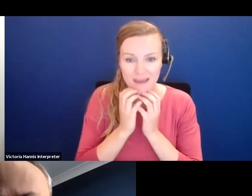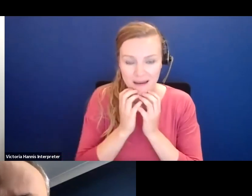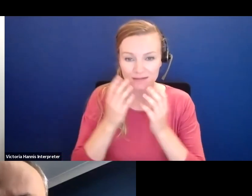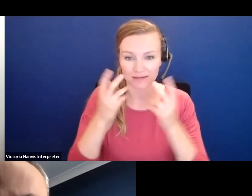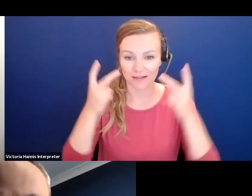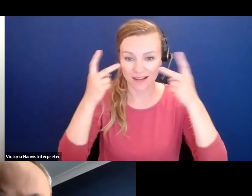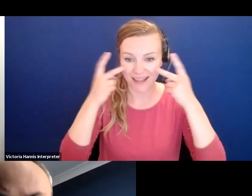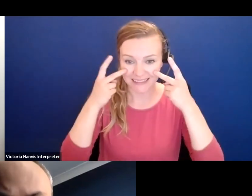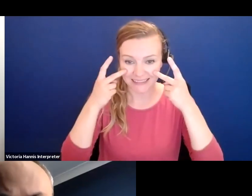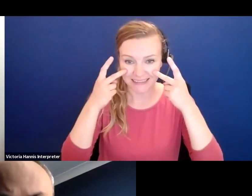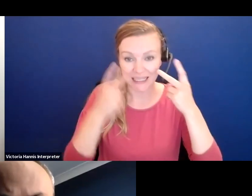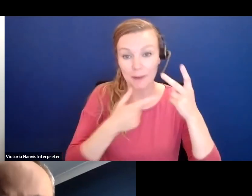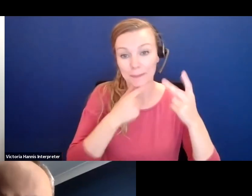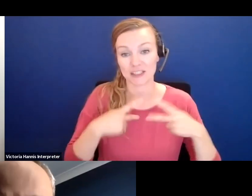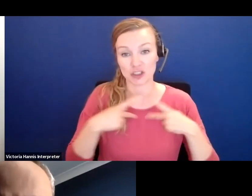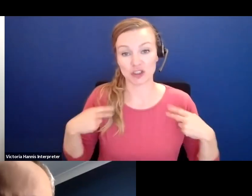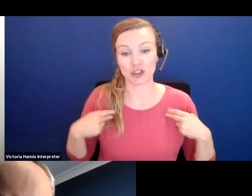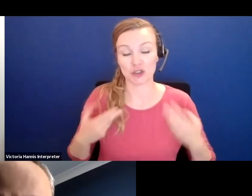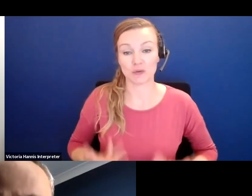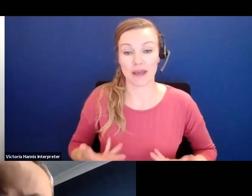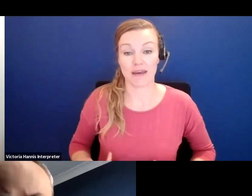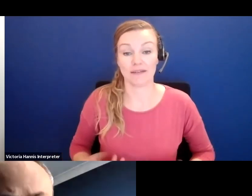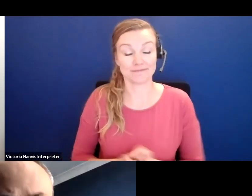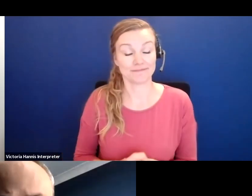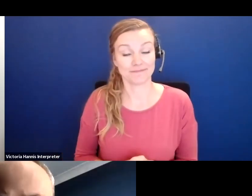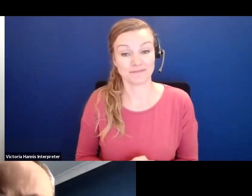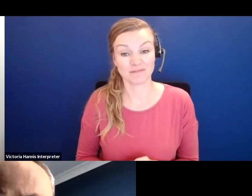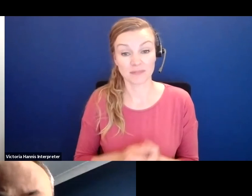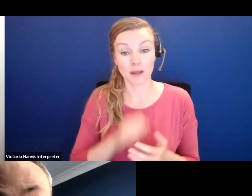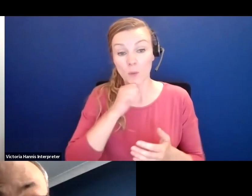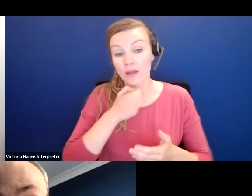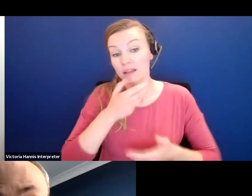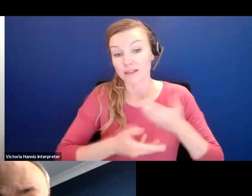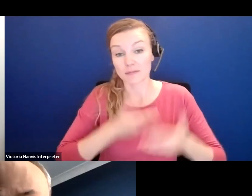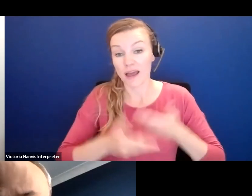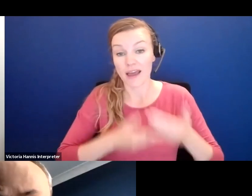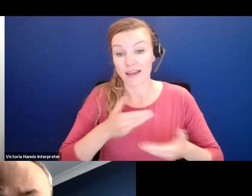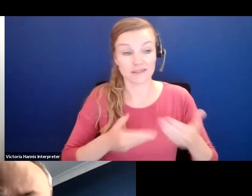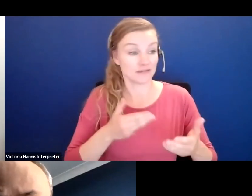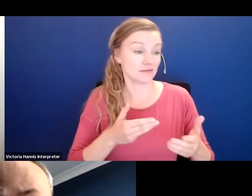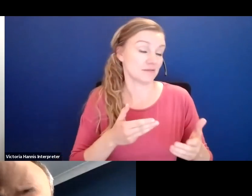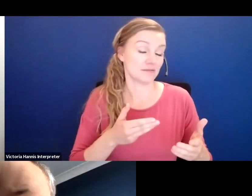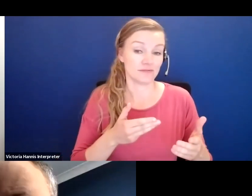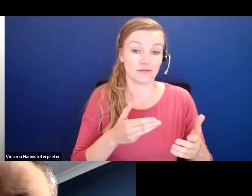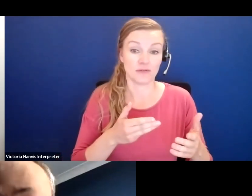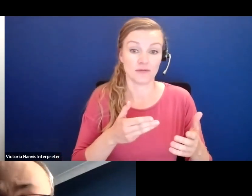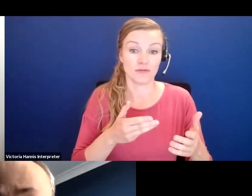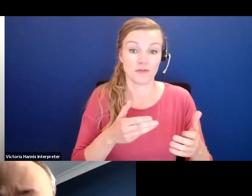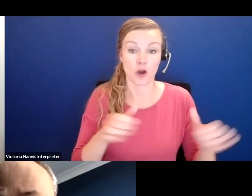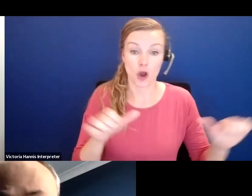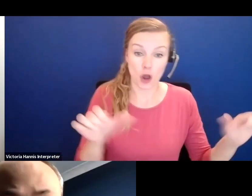a pink shirt. And I'm going to talk to you a bit about Unlimited and our new commissions for artists in the